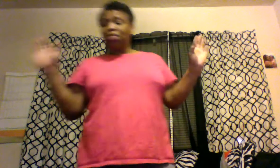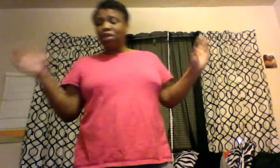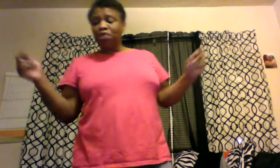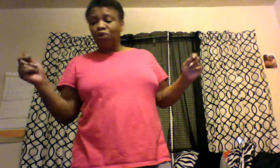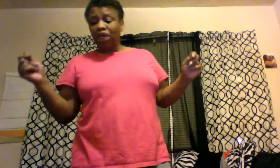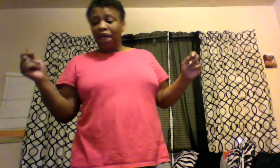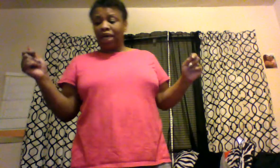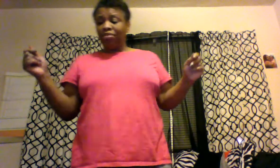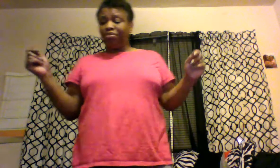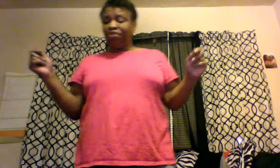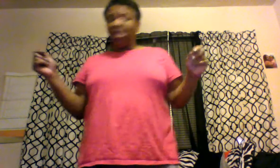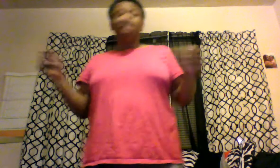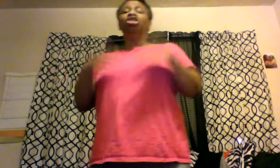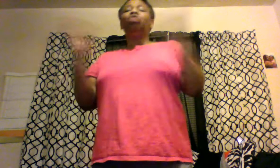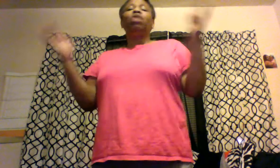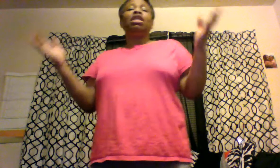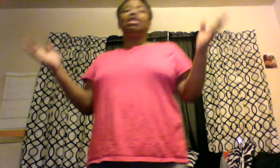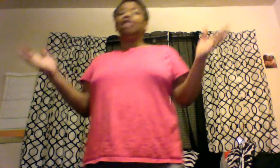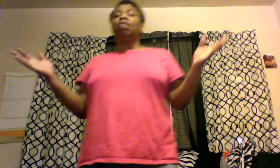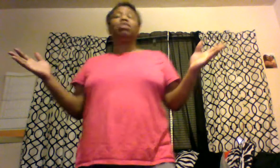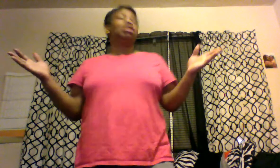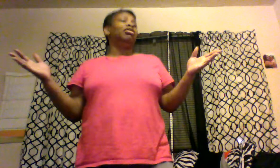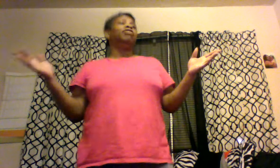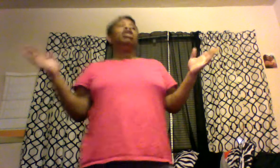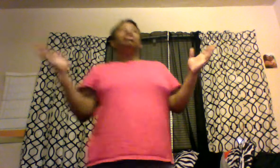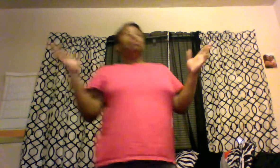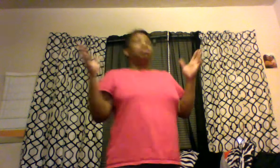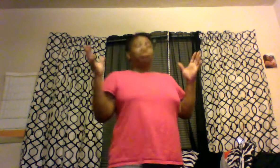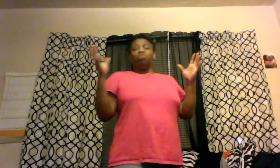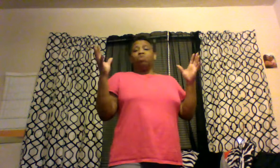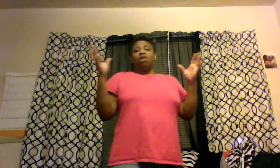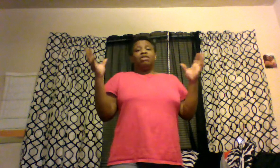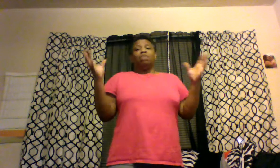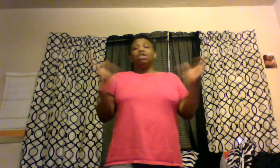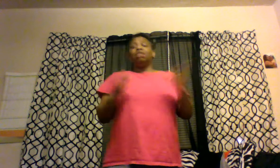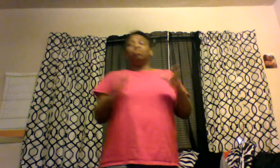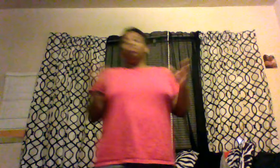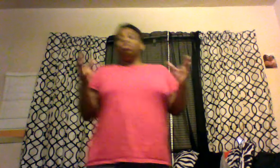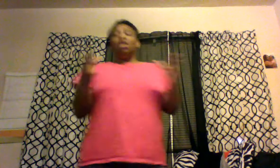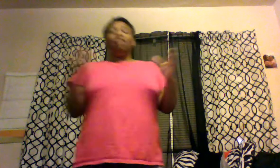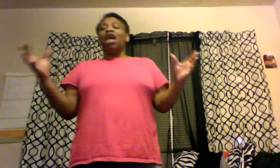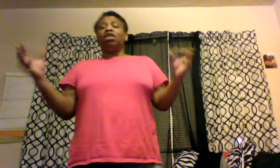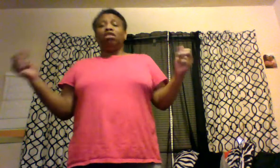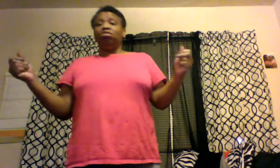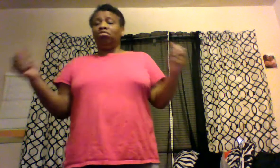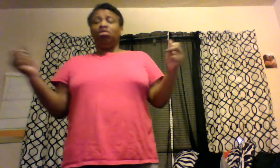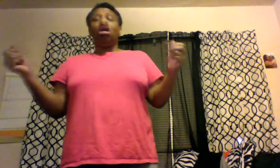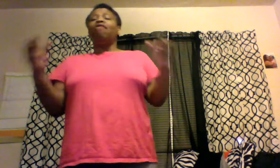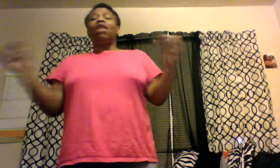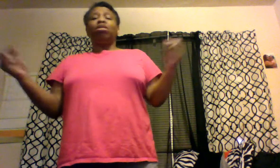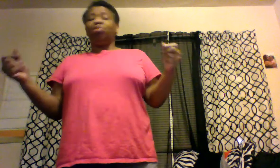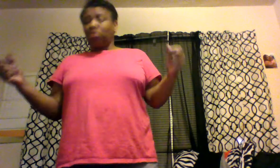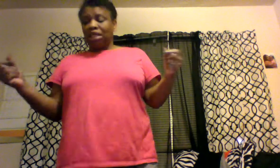bus boycott. This is just one of the examples of some of his many nonviolent